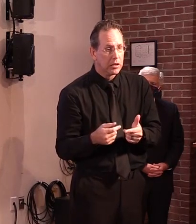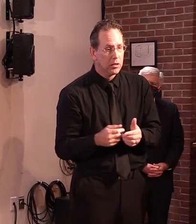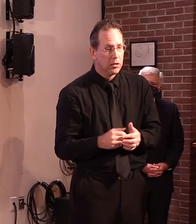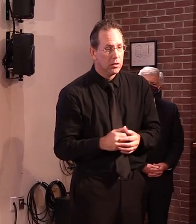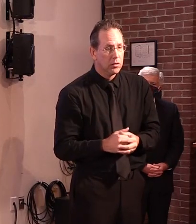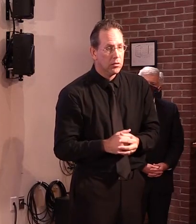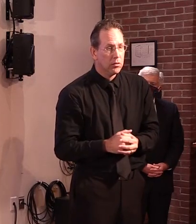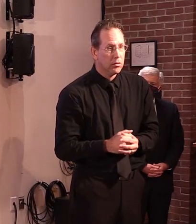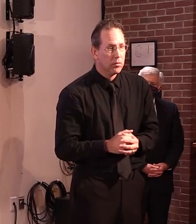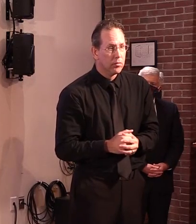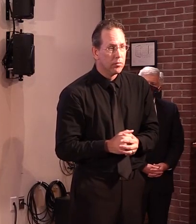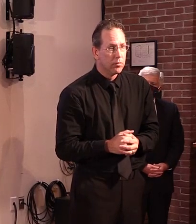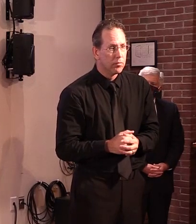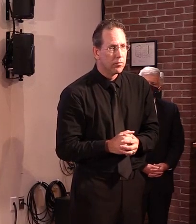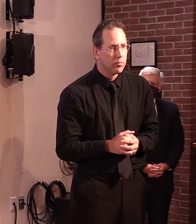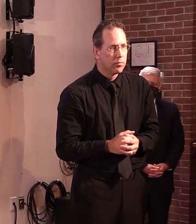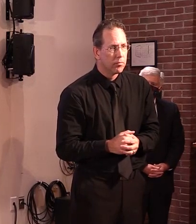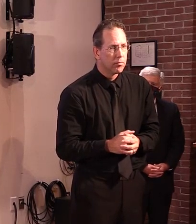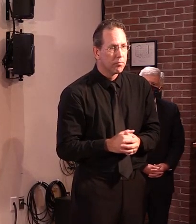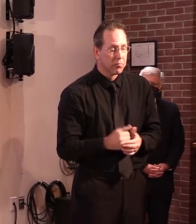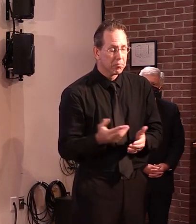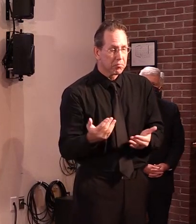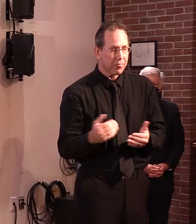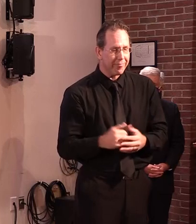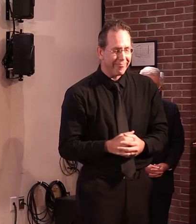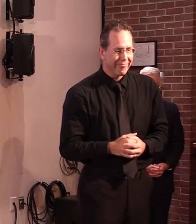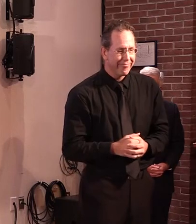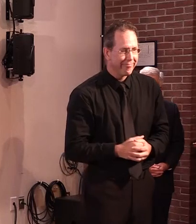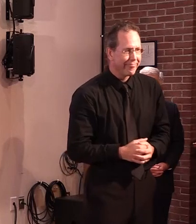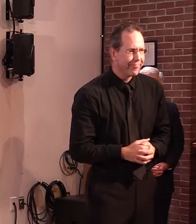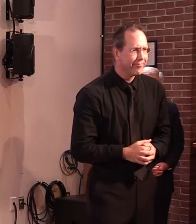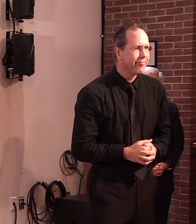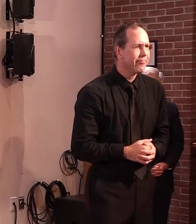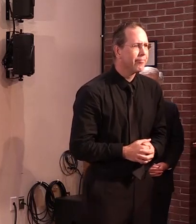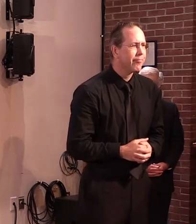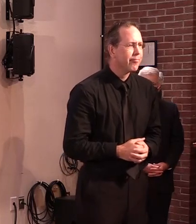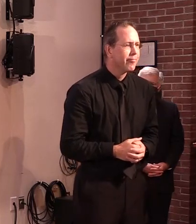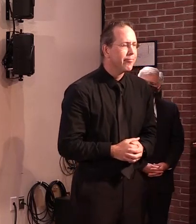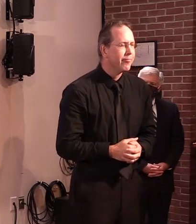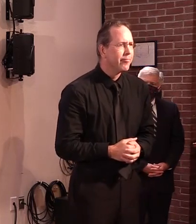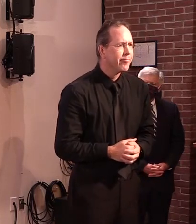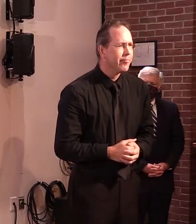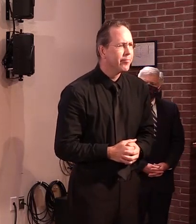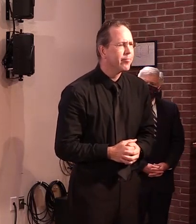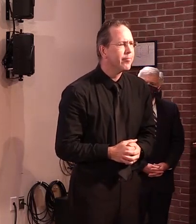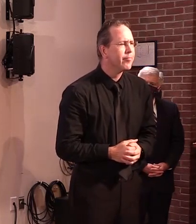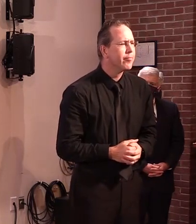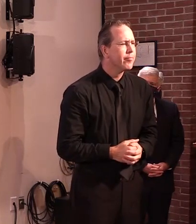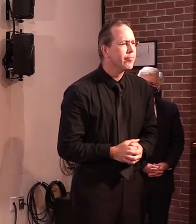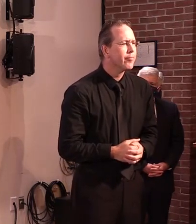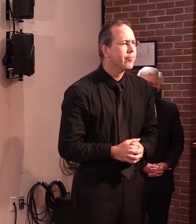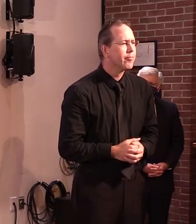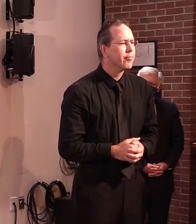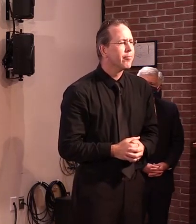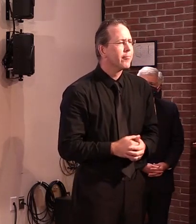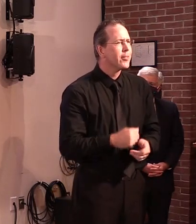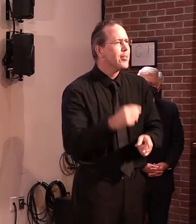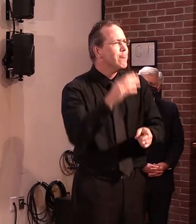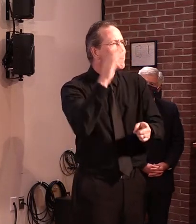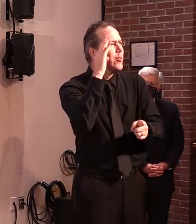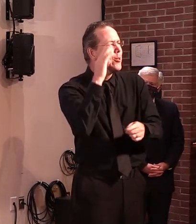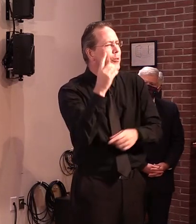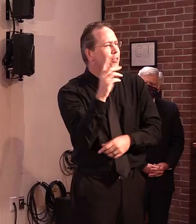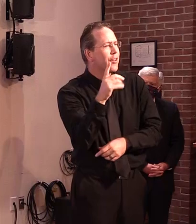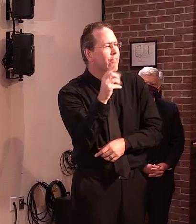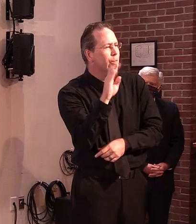Okay, we'll come back. Oh, go ahead. Oh, thank you so much. Hi, Dr. Fauci. Thank you so much for your time. With